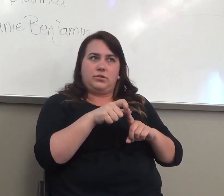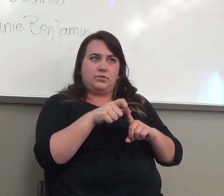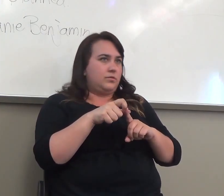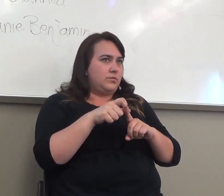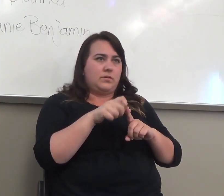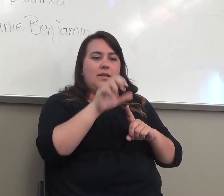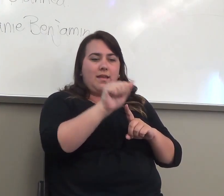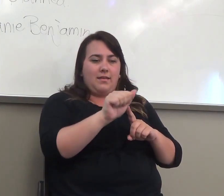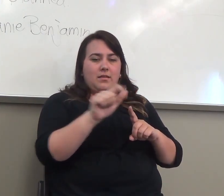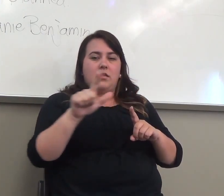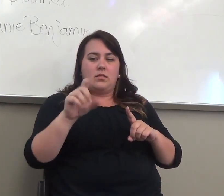And this is not